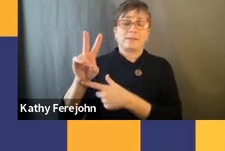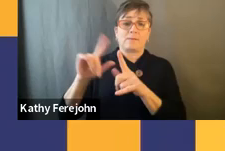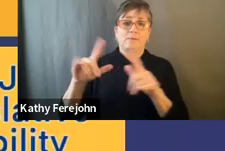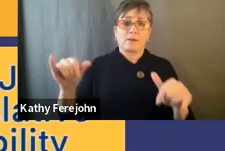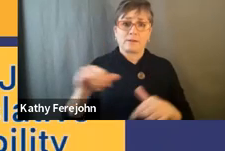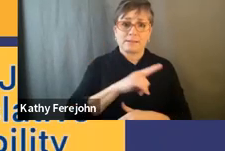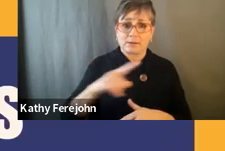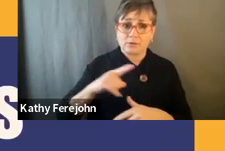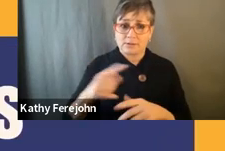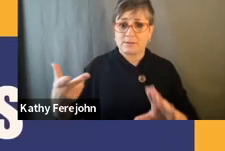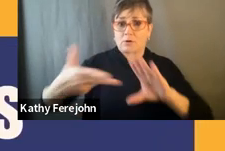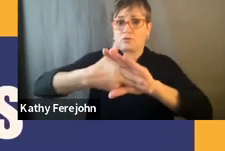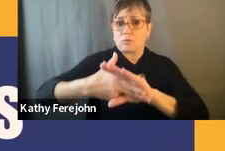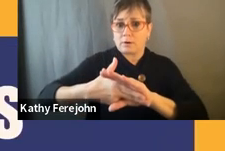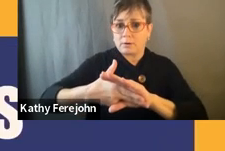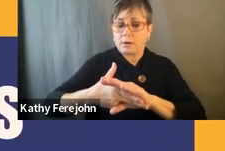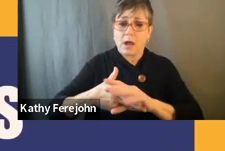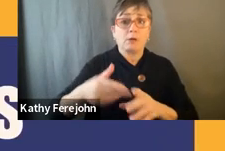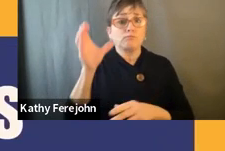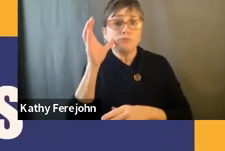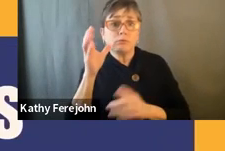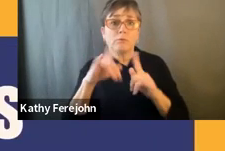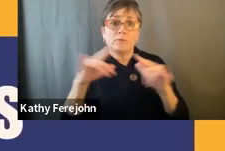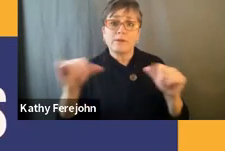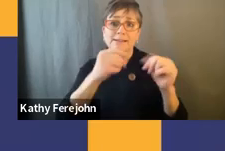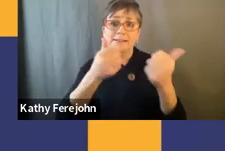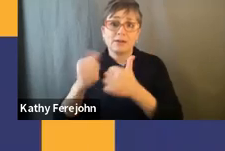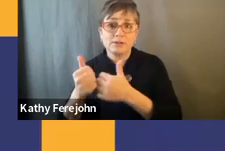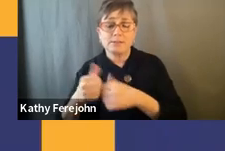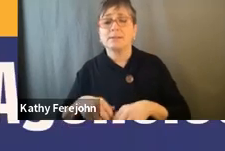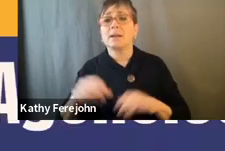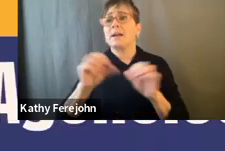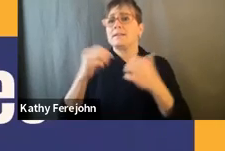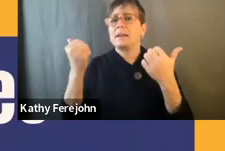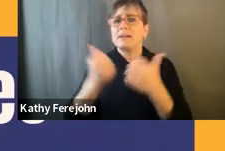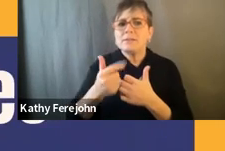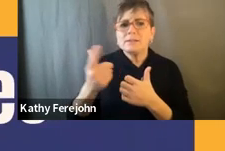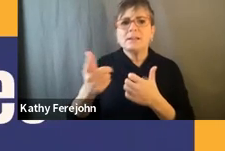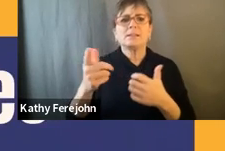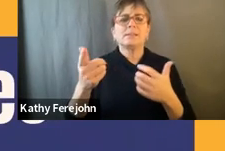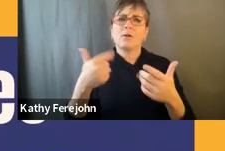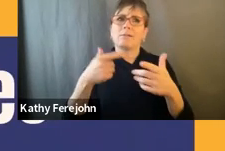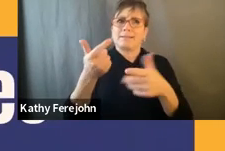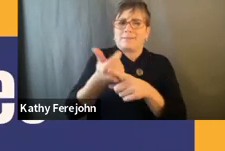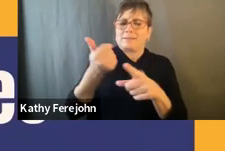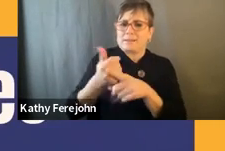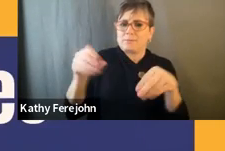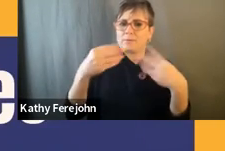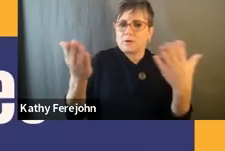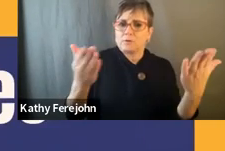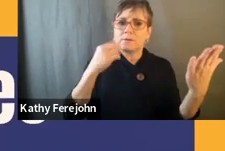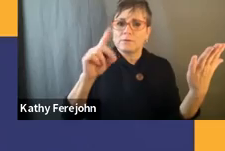these supporting agencies. These agencies provided disability advocates to speak on the issues at the roundtables that were held